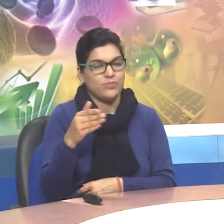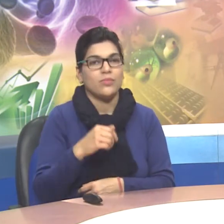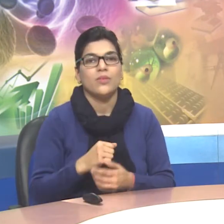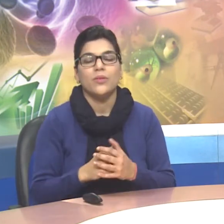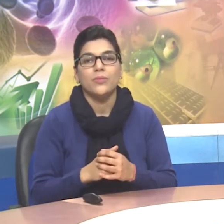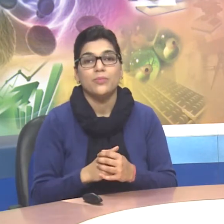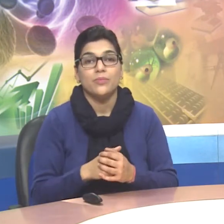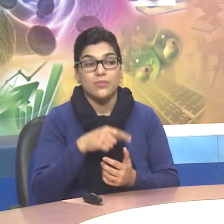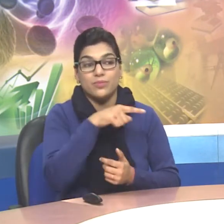Aunt Parmila,